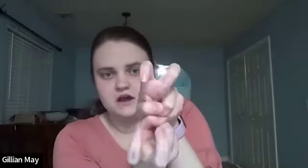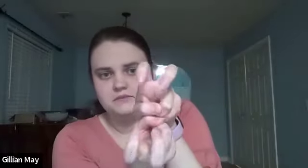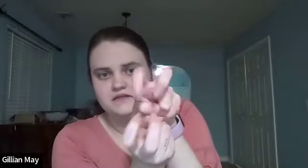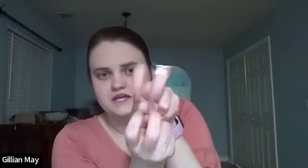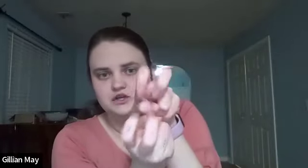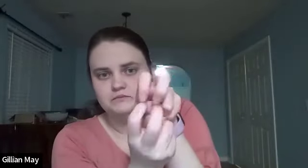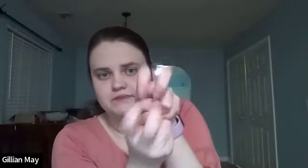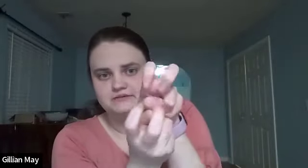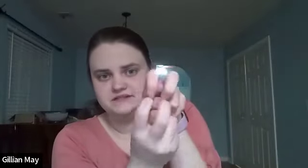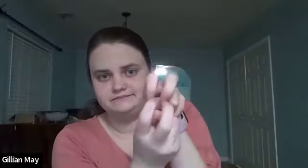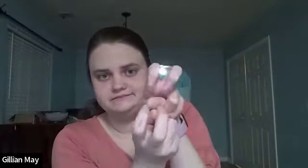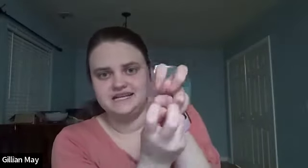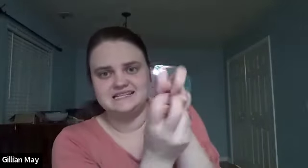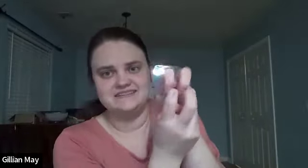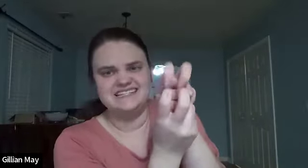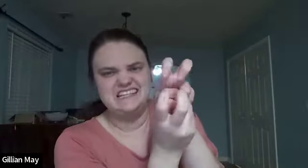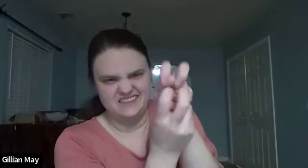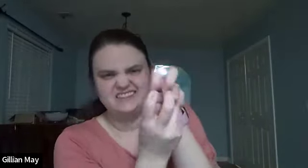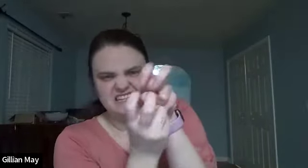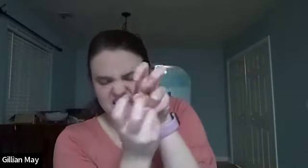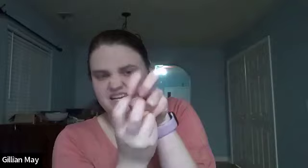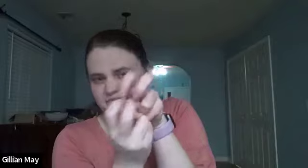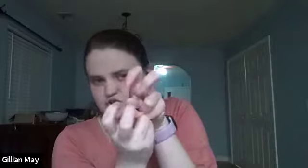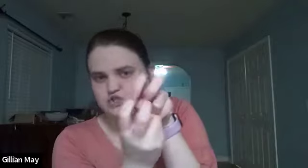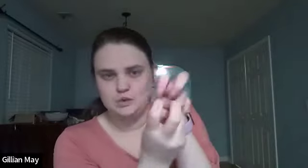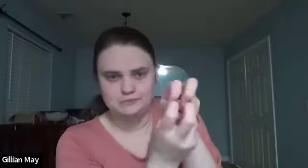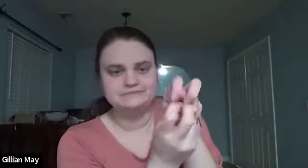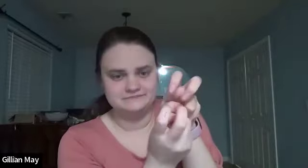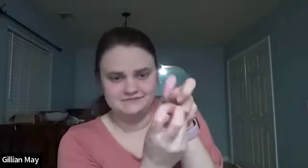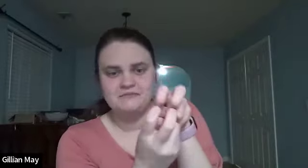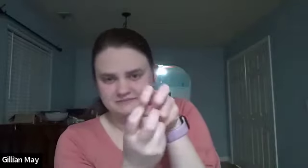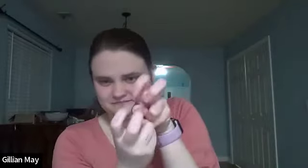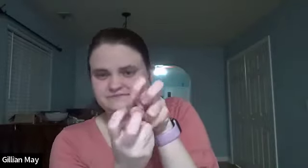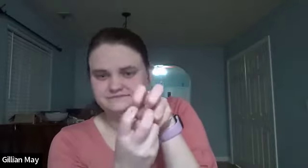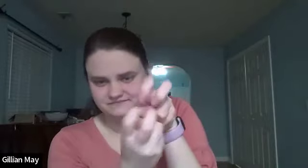top, and then you bounce them. And it's like the teeth eating it. Squirrel.